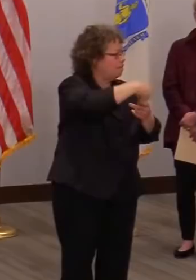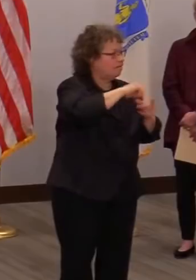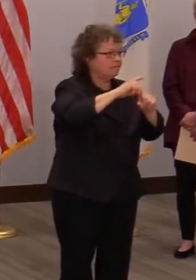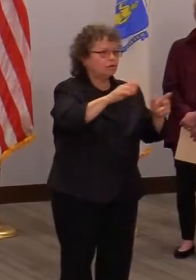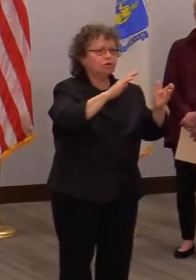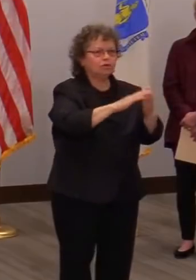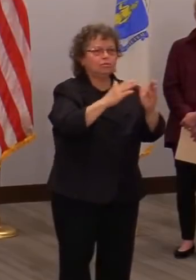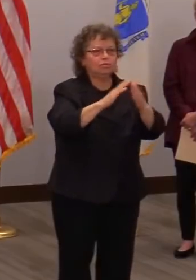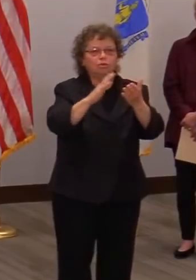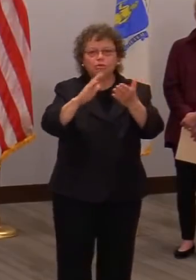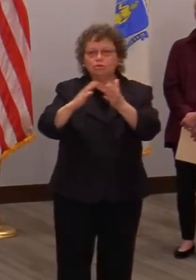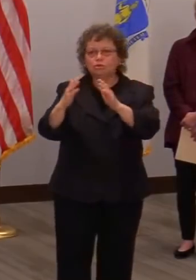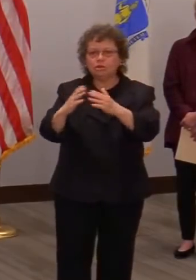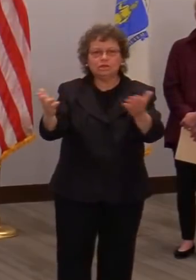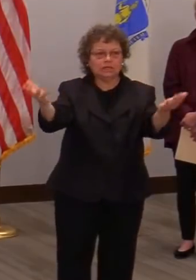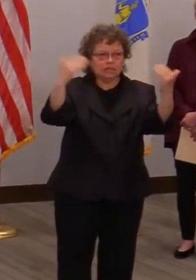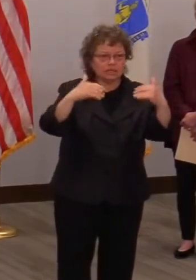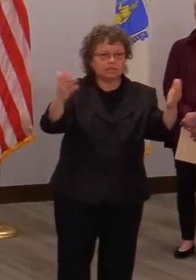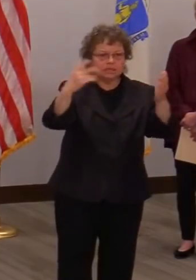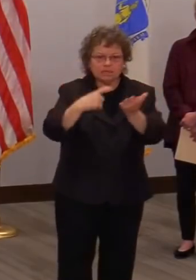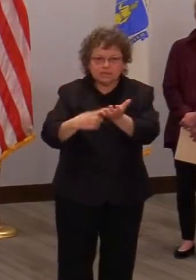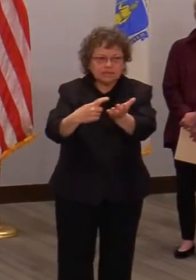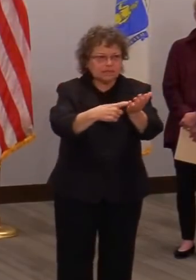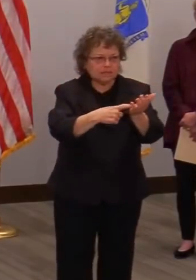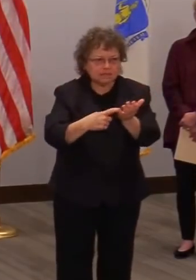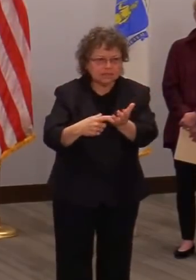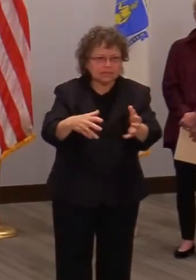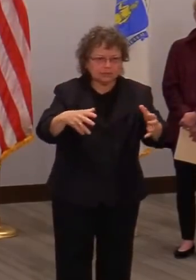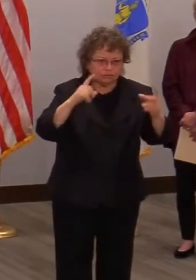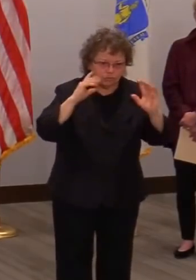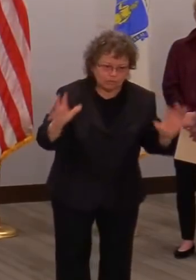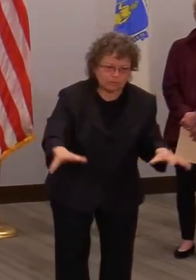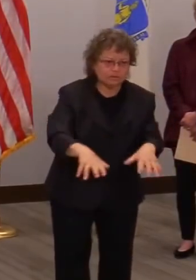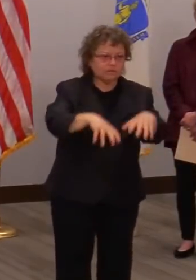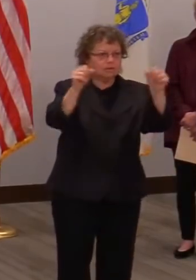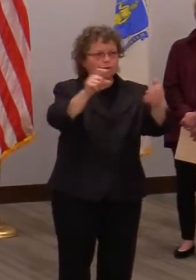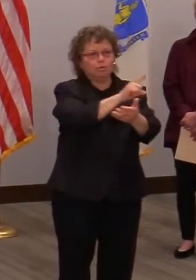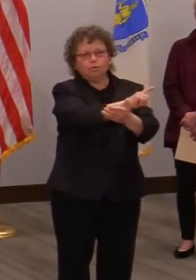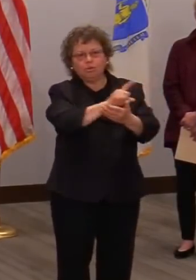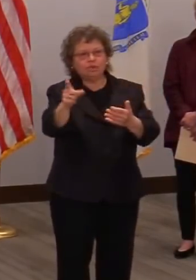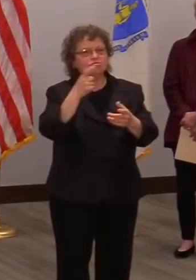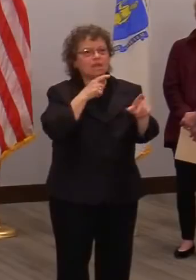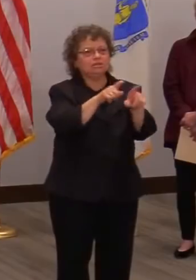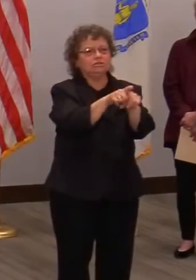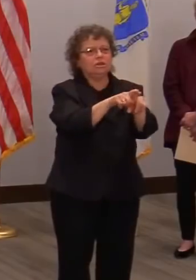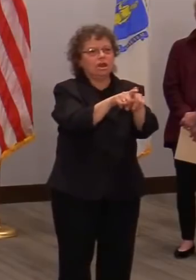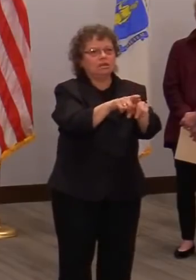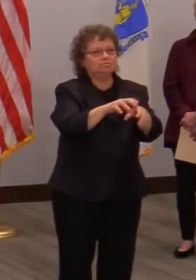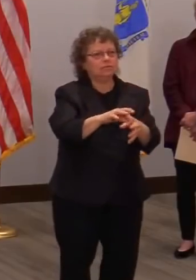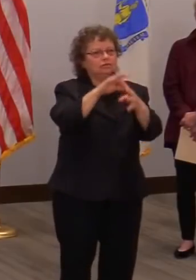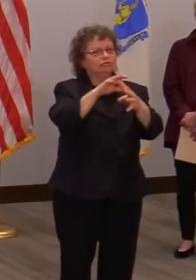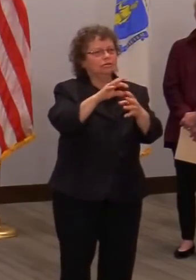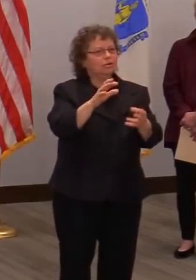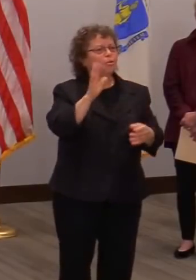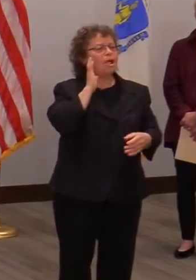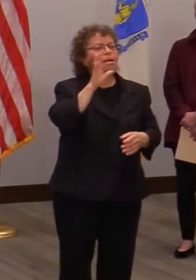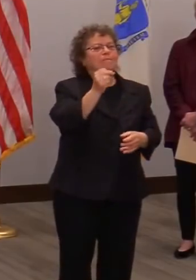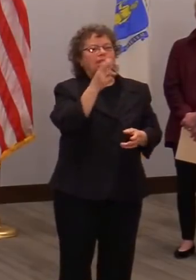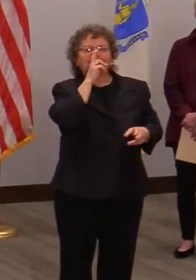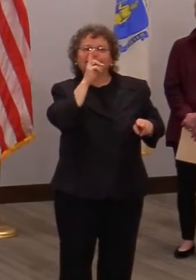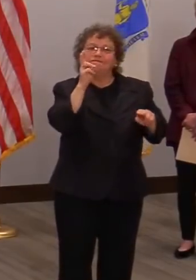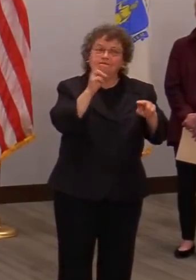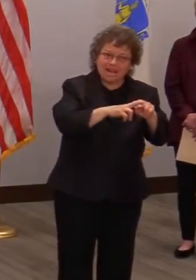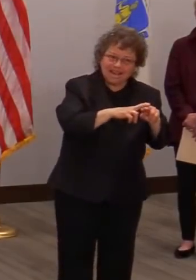community folks who have a vested interest. So it is the beginning next week of a fun journey,